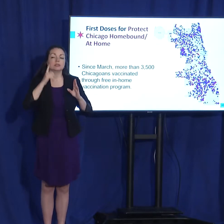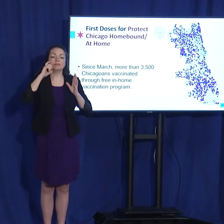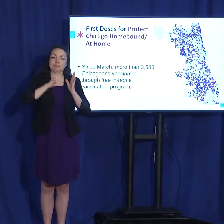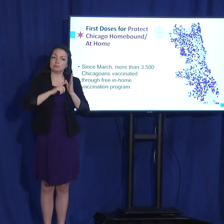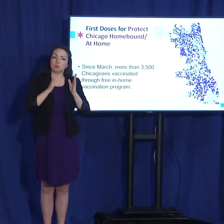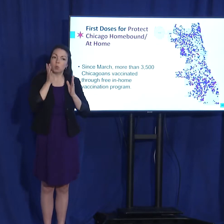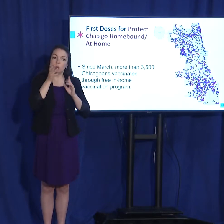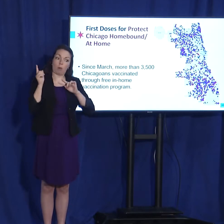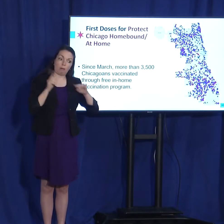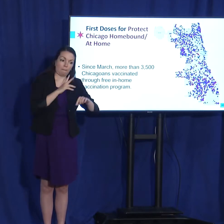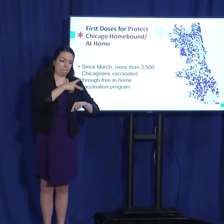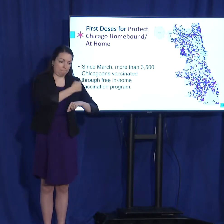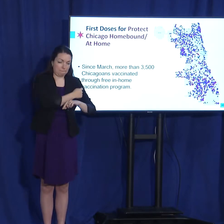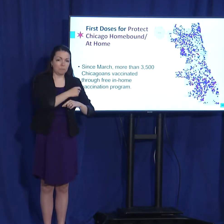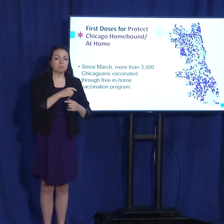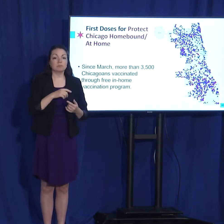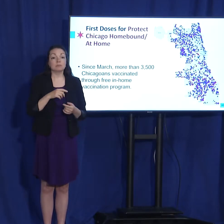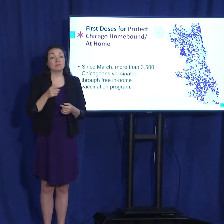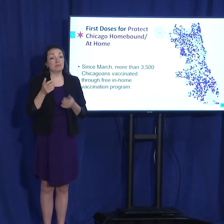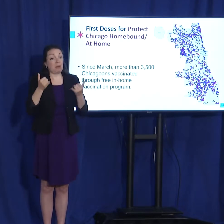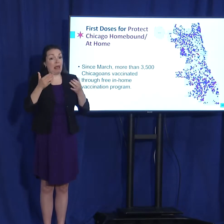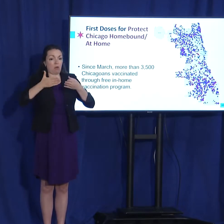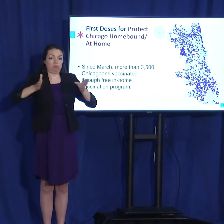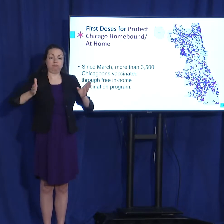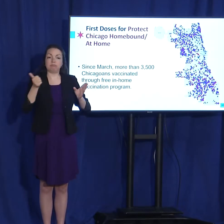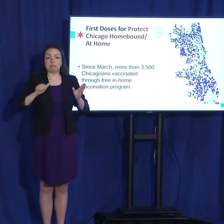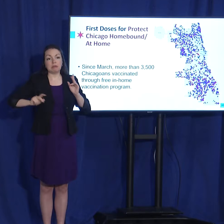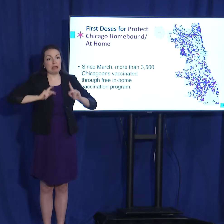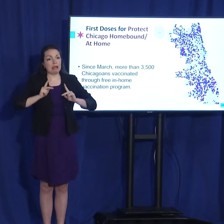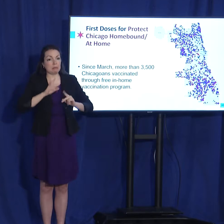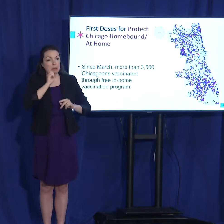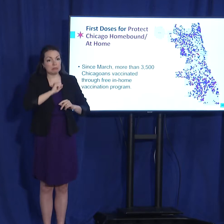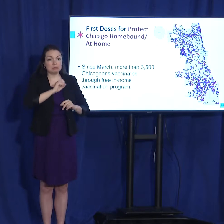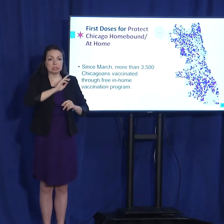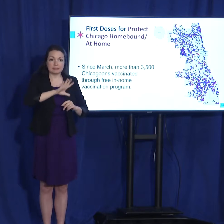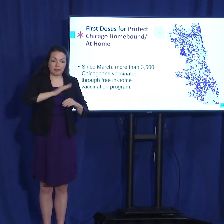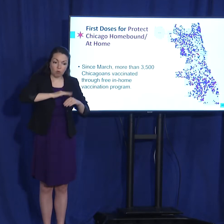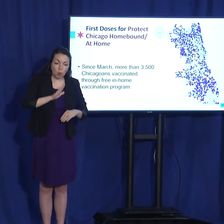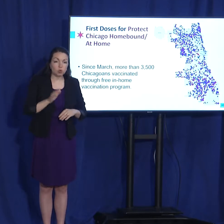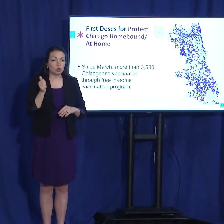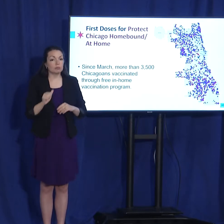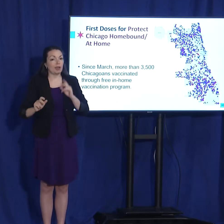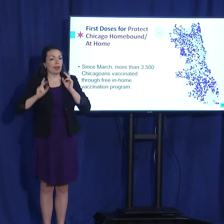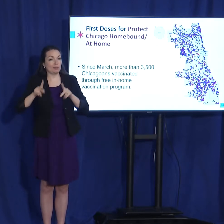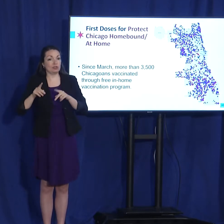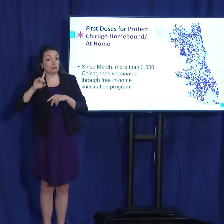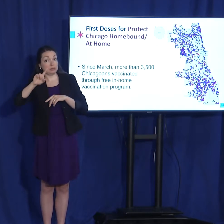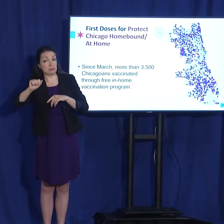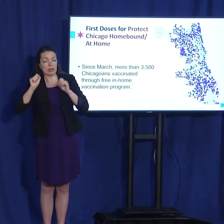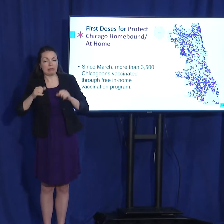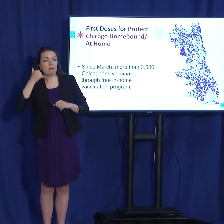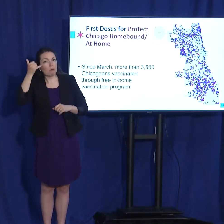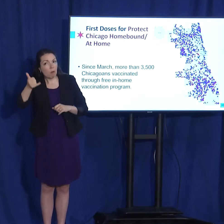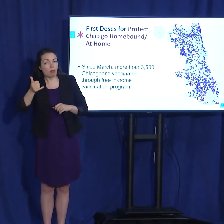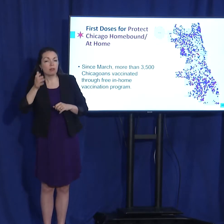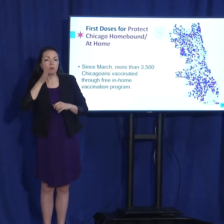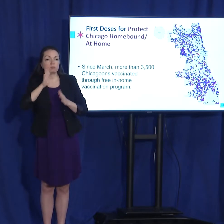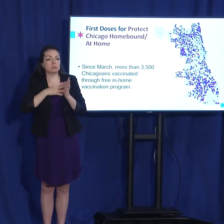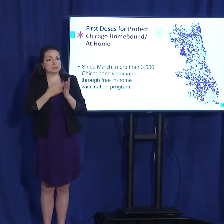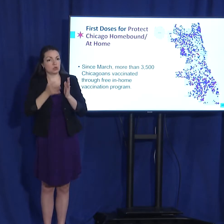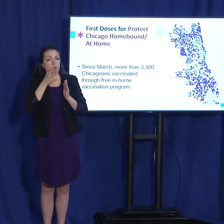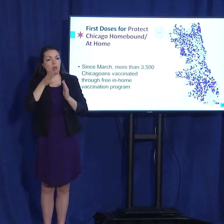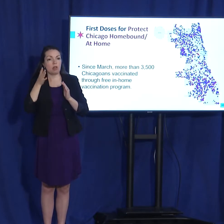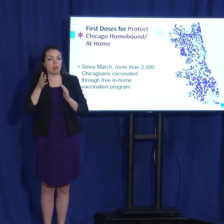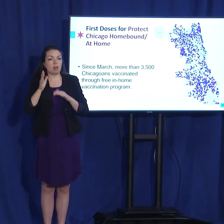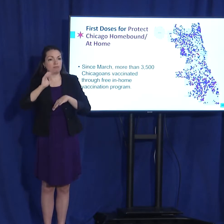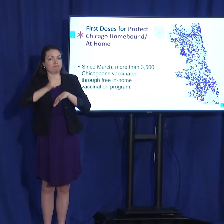that anybody over the age of 65 in Chicago, anybody with a disability, anybody leaving home could call, and we would schedule an